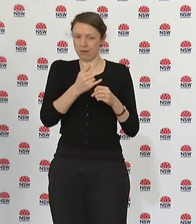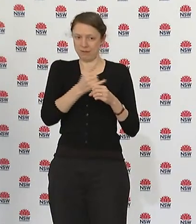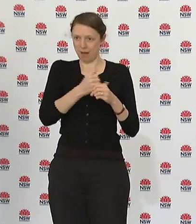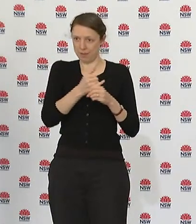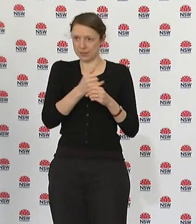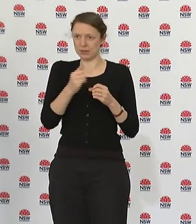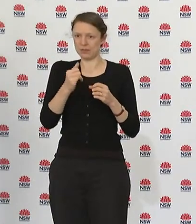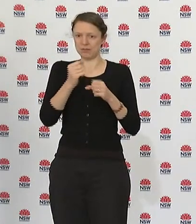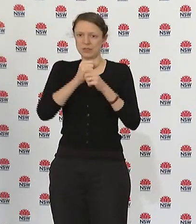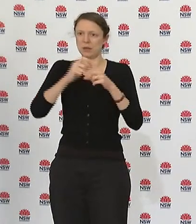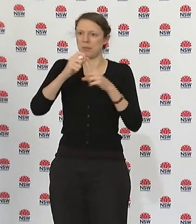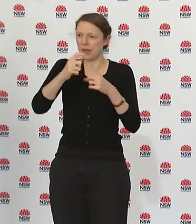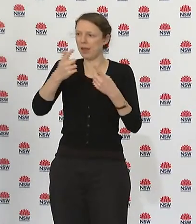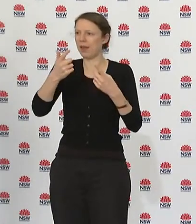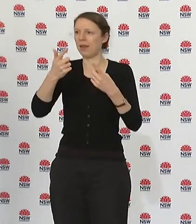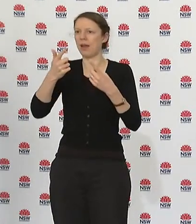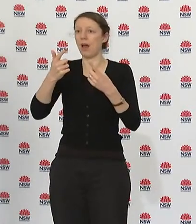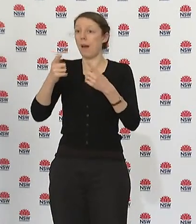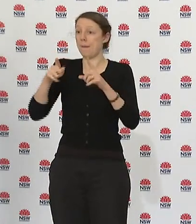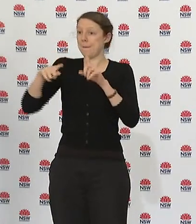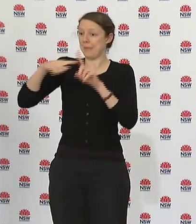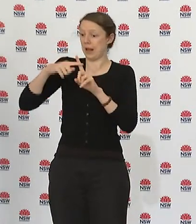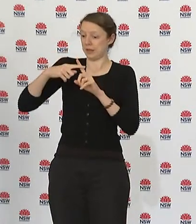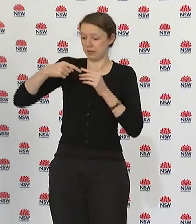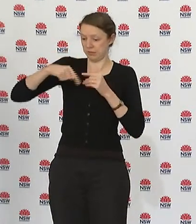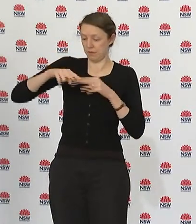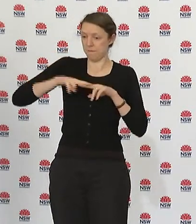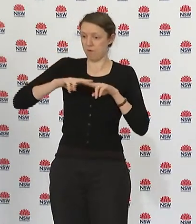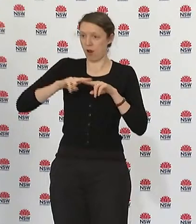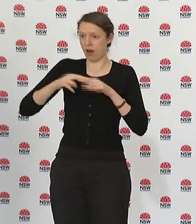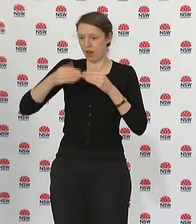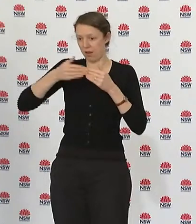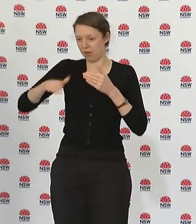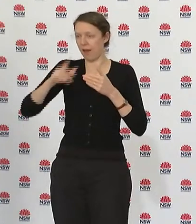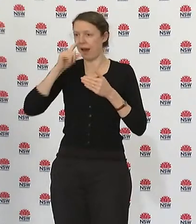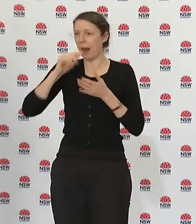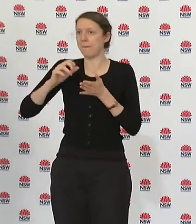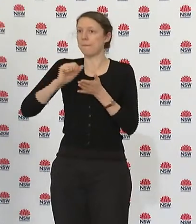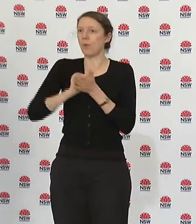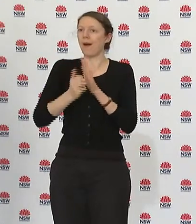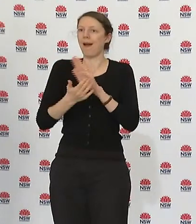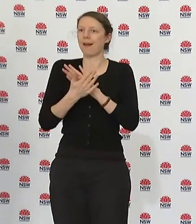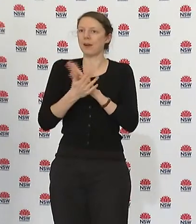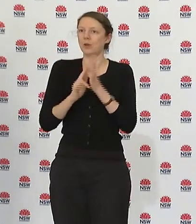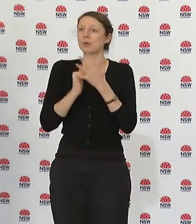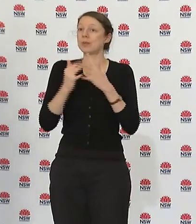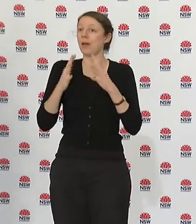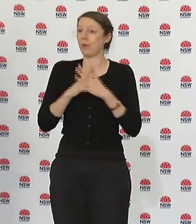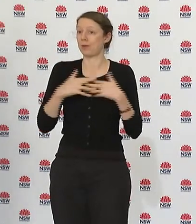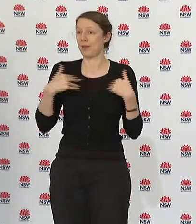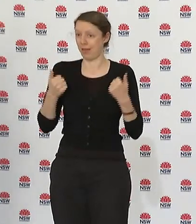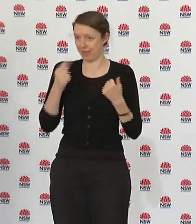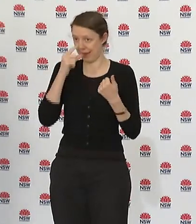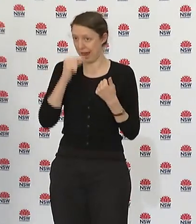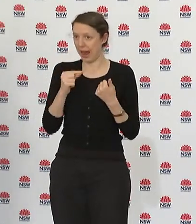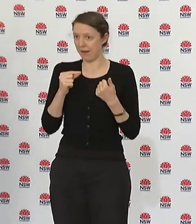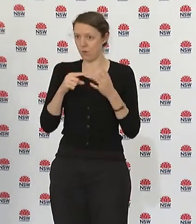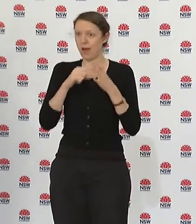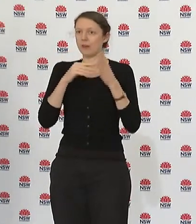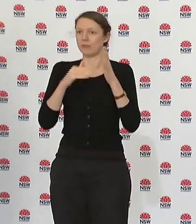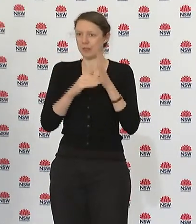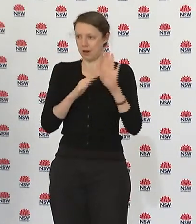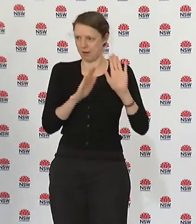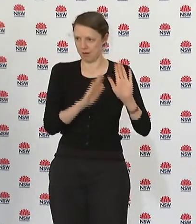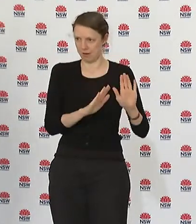Wales Health if you're keen to get the AstraZeneca and you're between the ages of 18 and 40. So I just want to make that point clear. In relation to